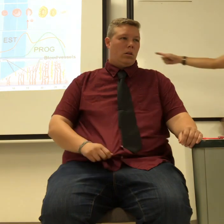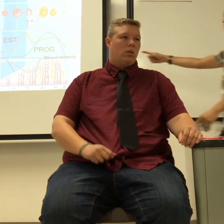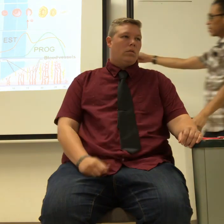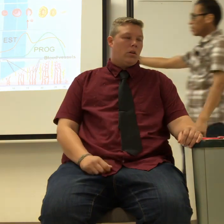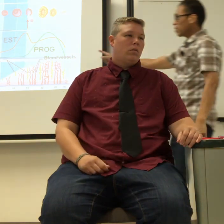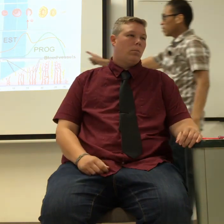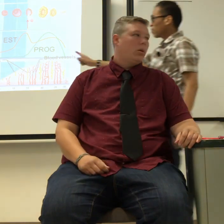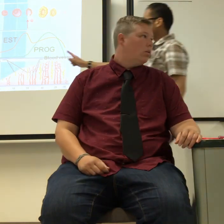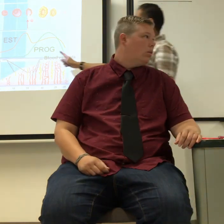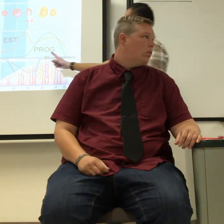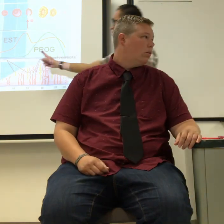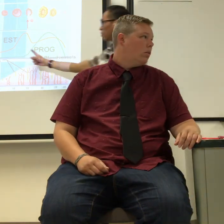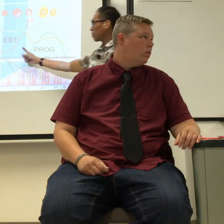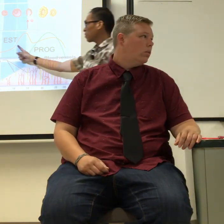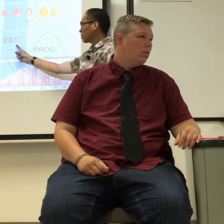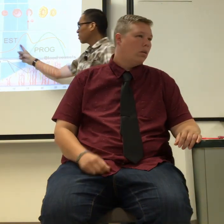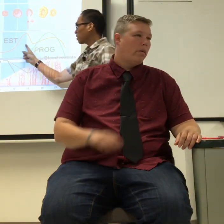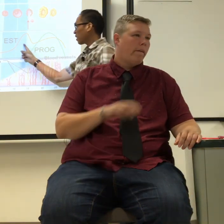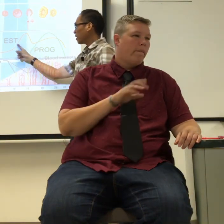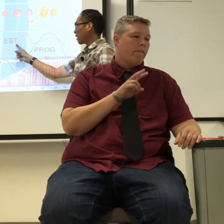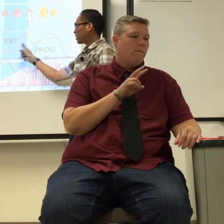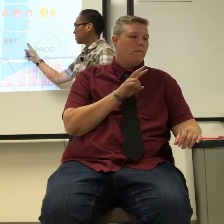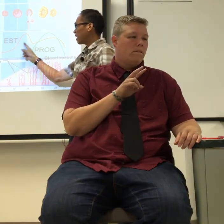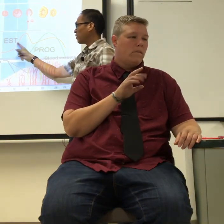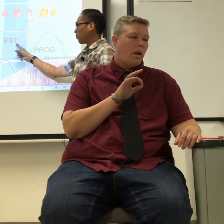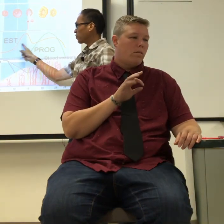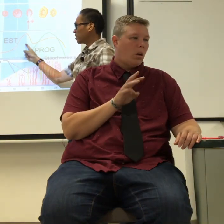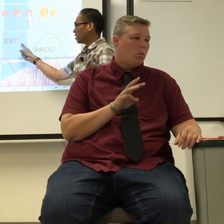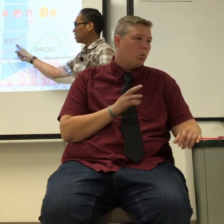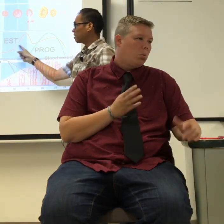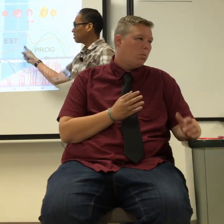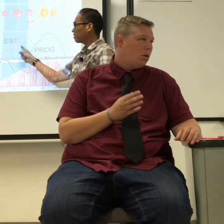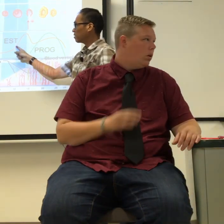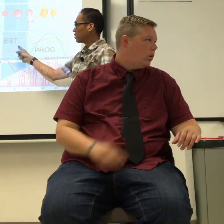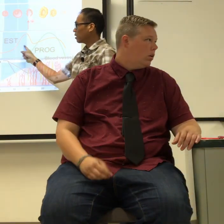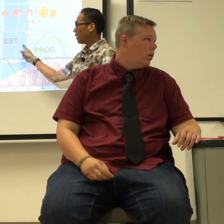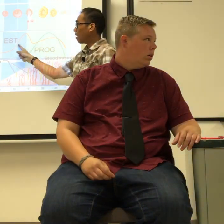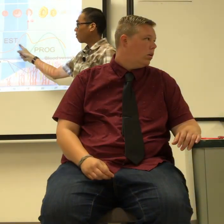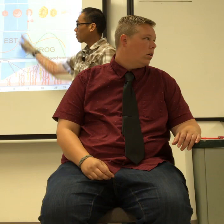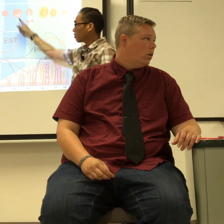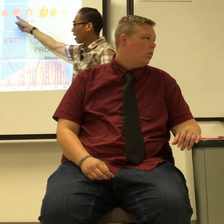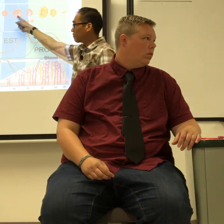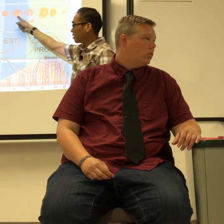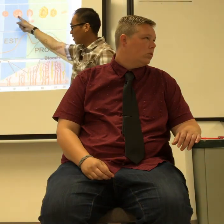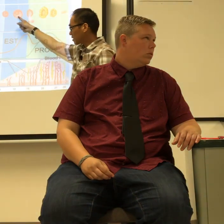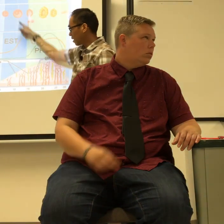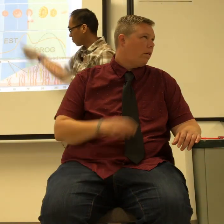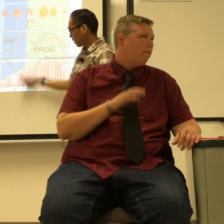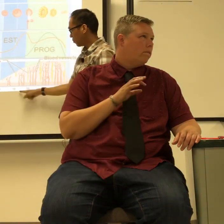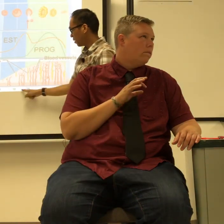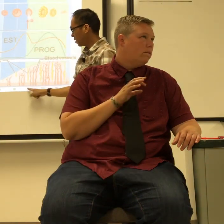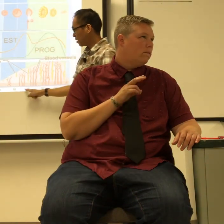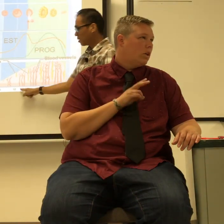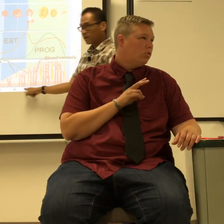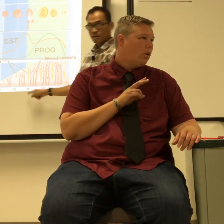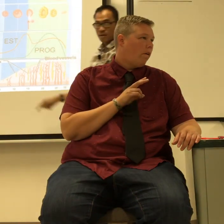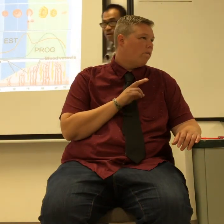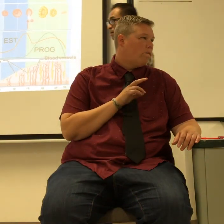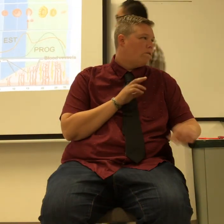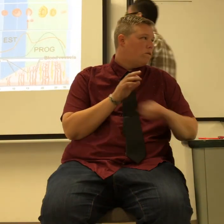right here, kind of like 10 to 13, about graphene. That's kind of where they put